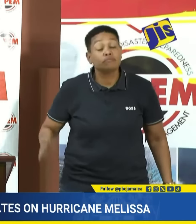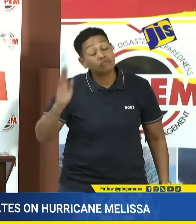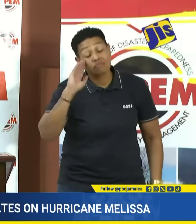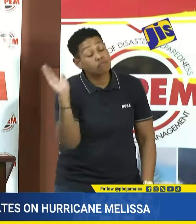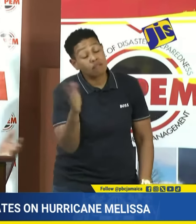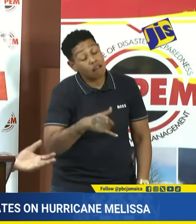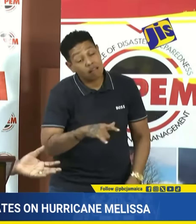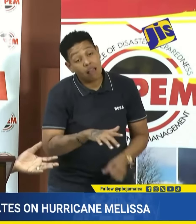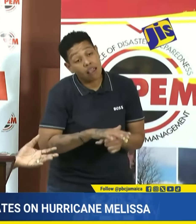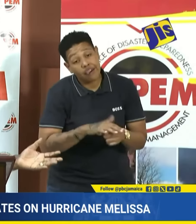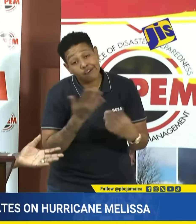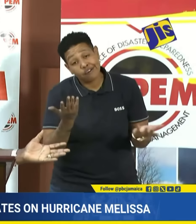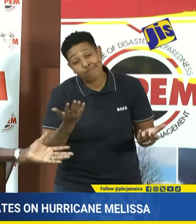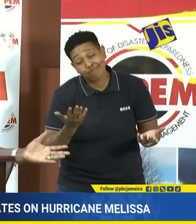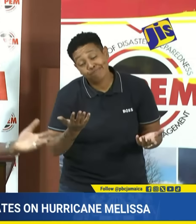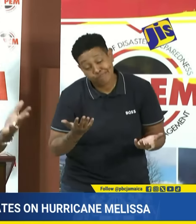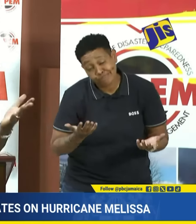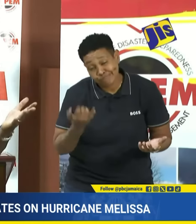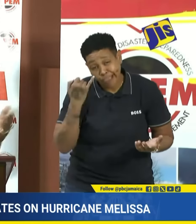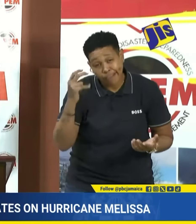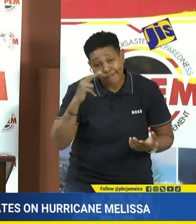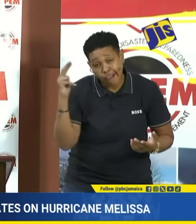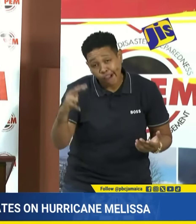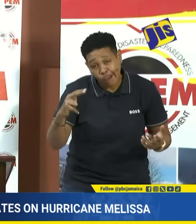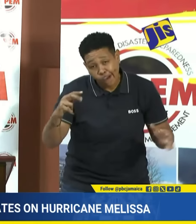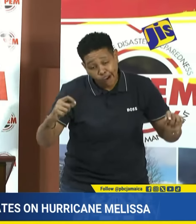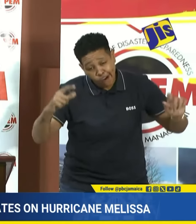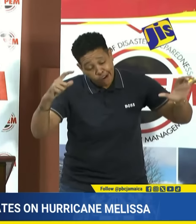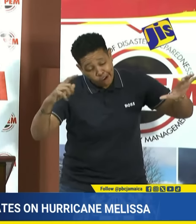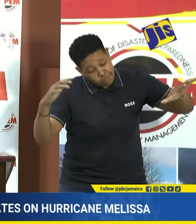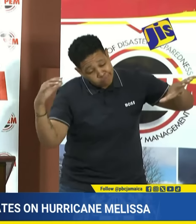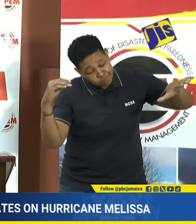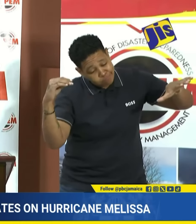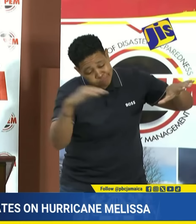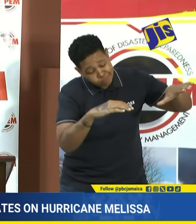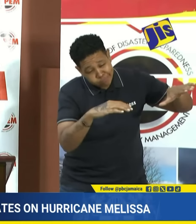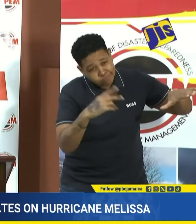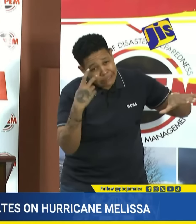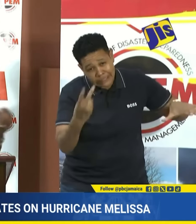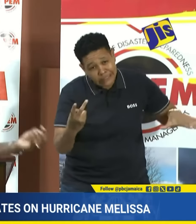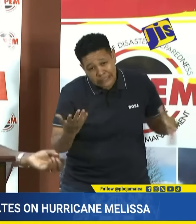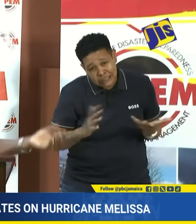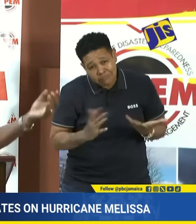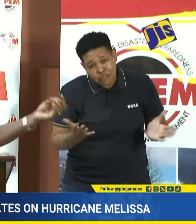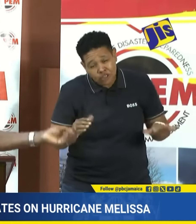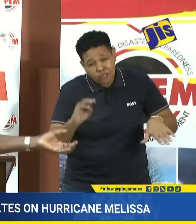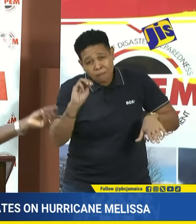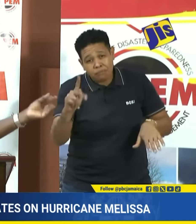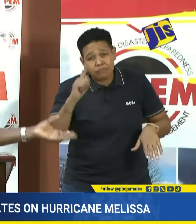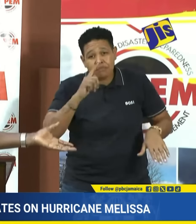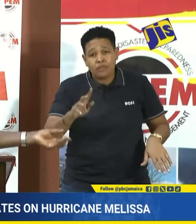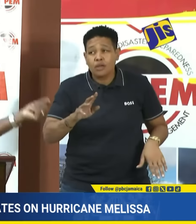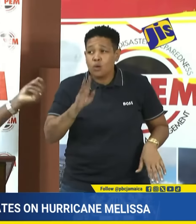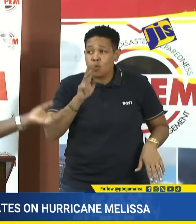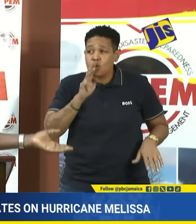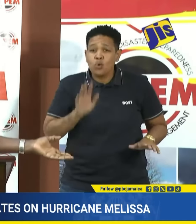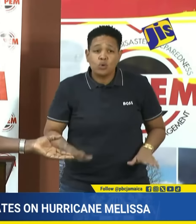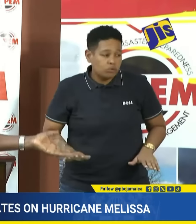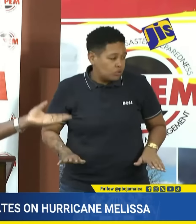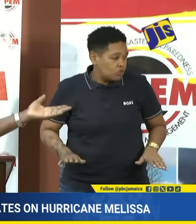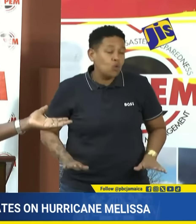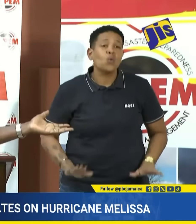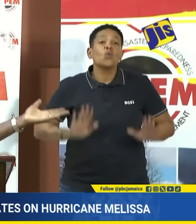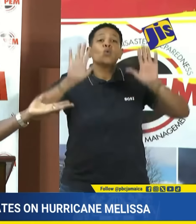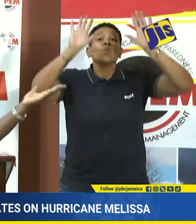area, if you look at the radar, points to sea surge,